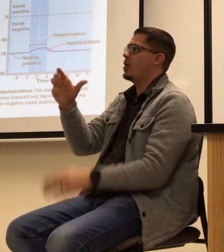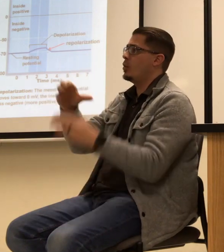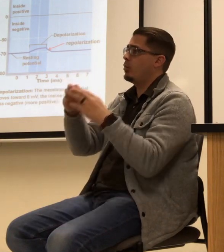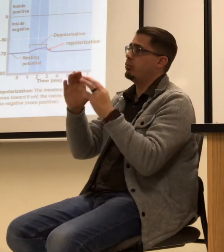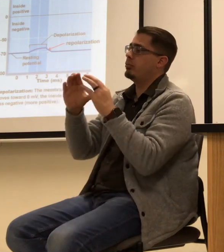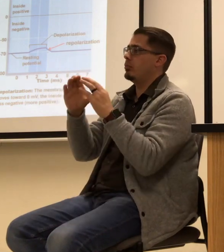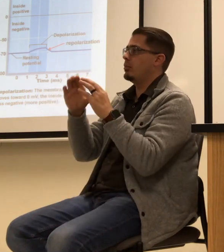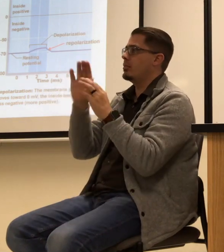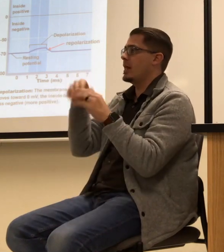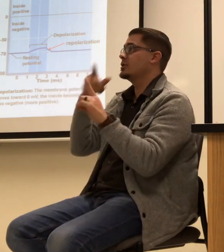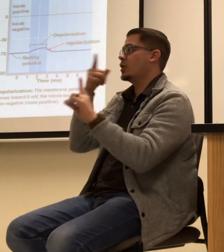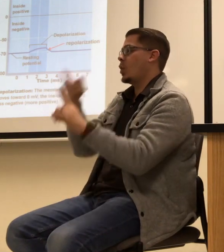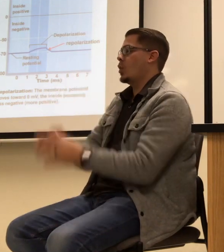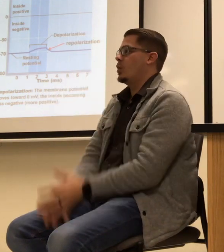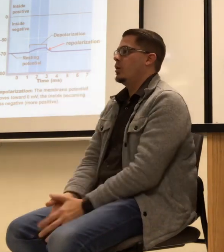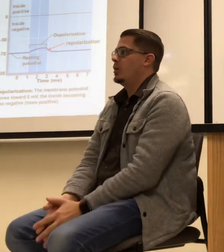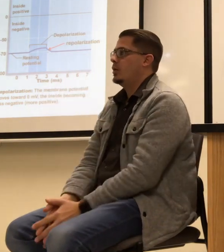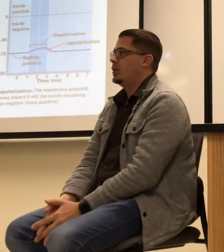here.